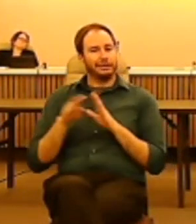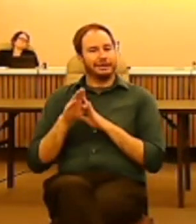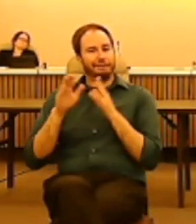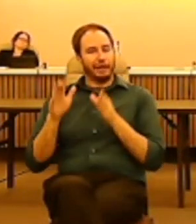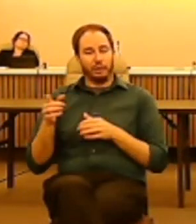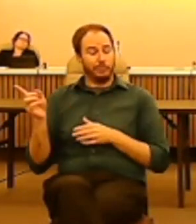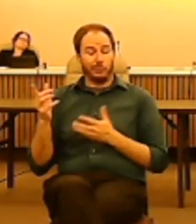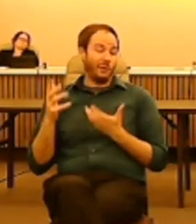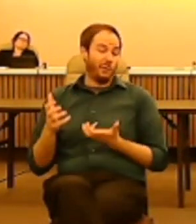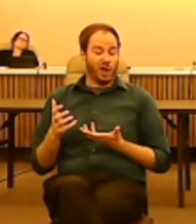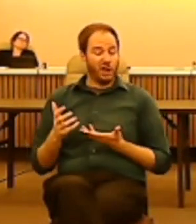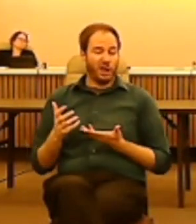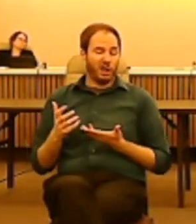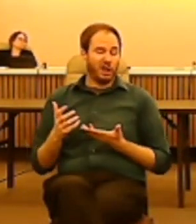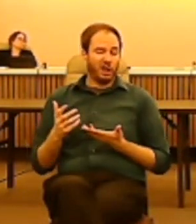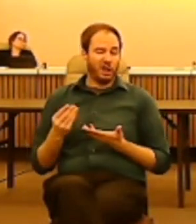developers want